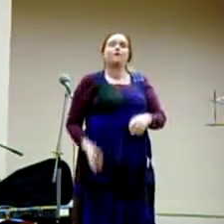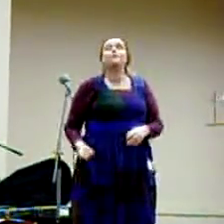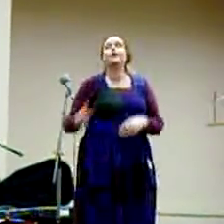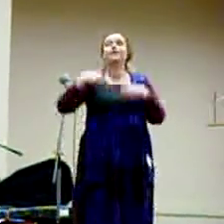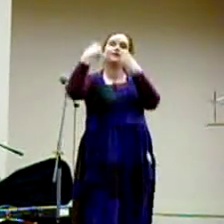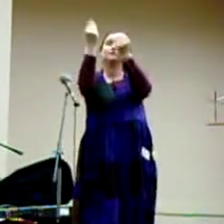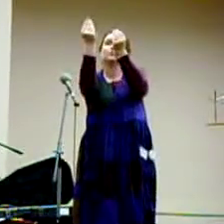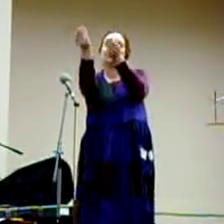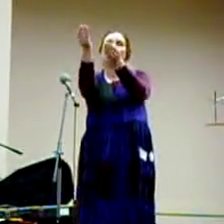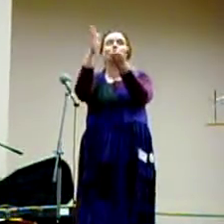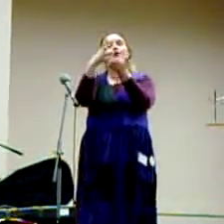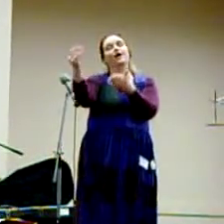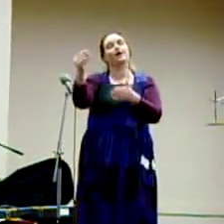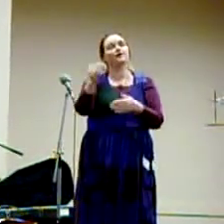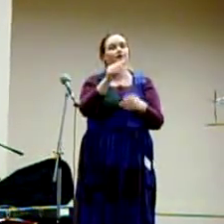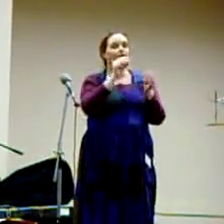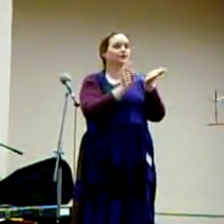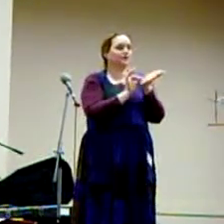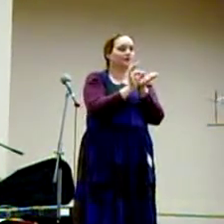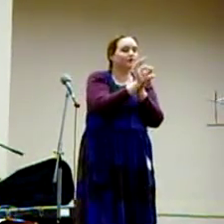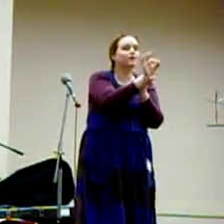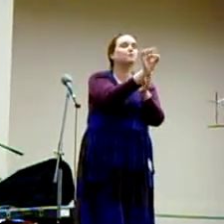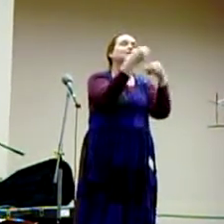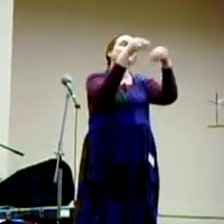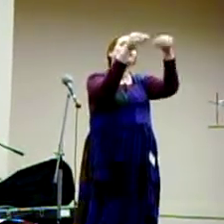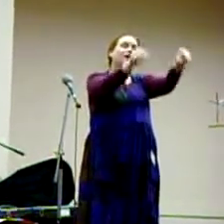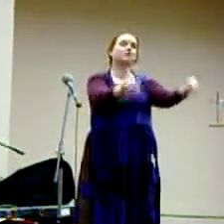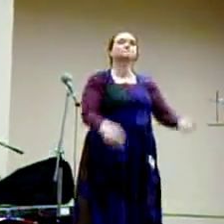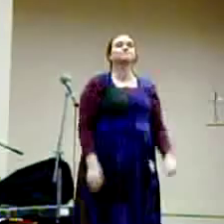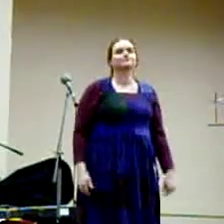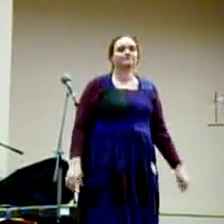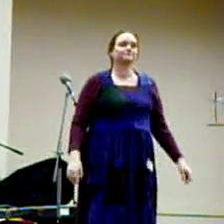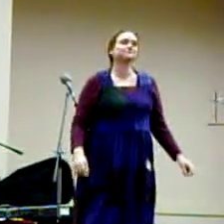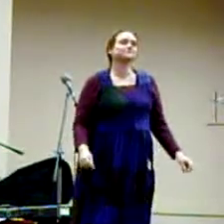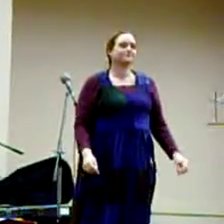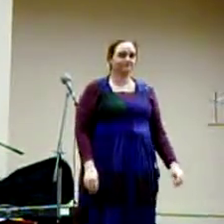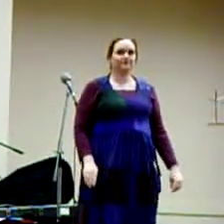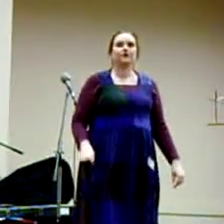Dog Obedience School and Taxidermy Shop.